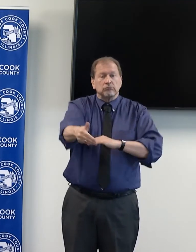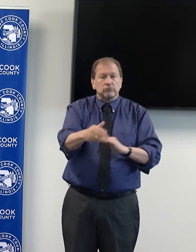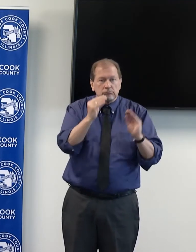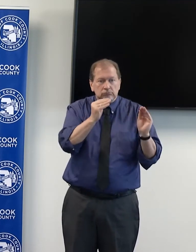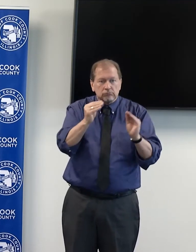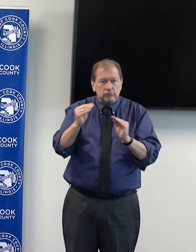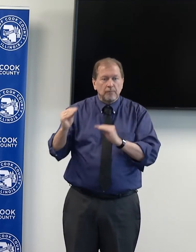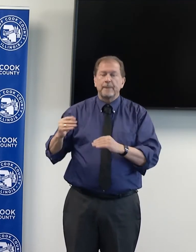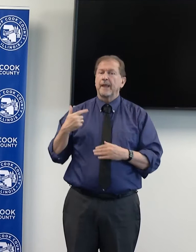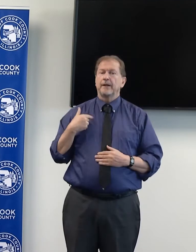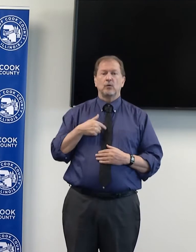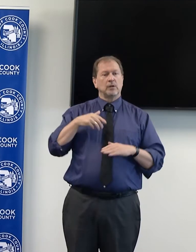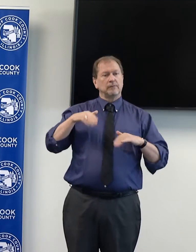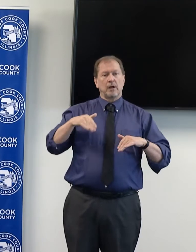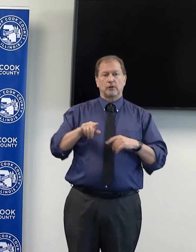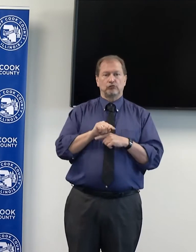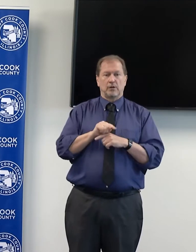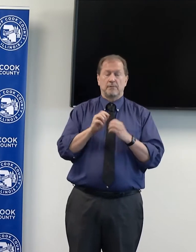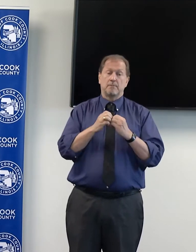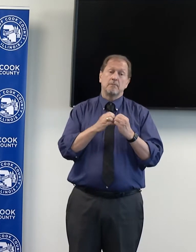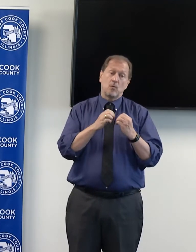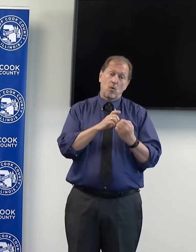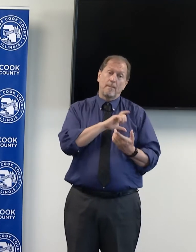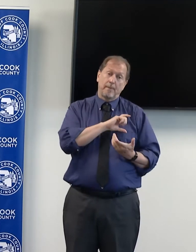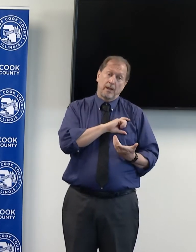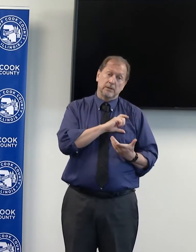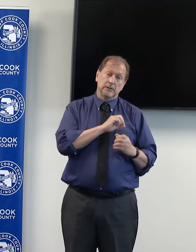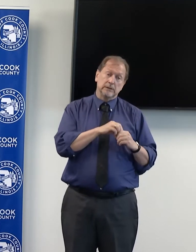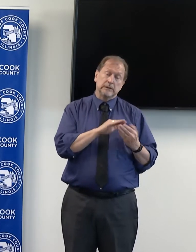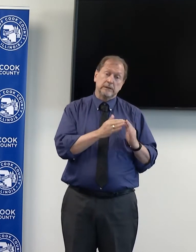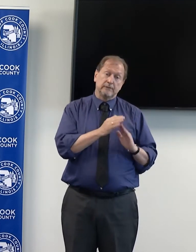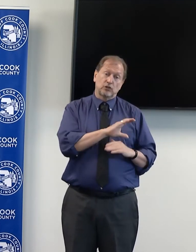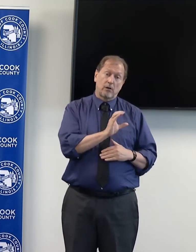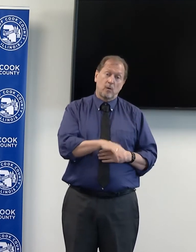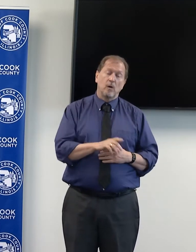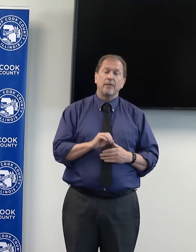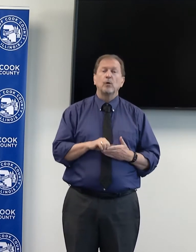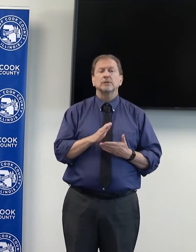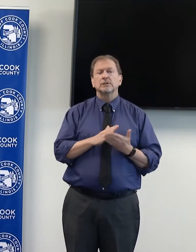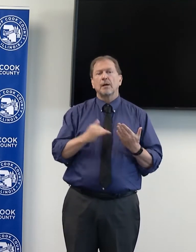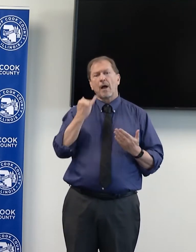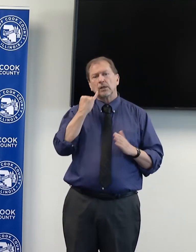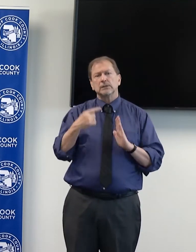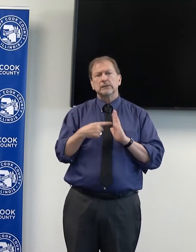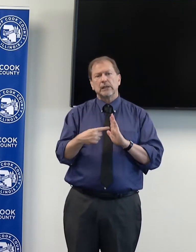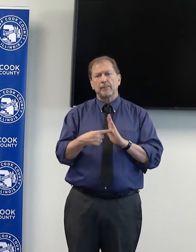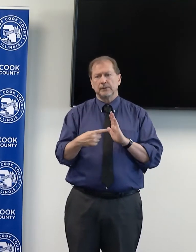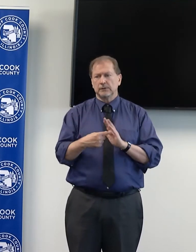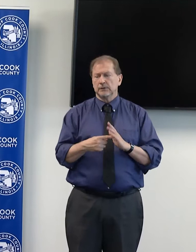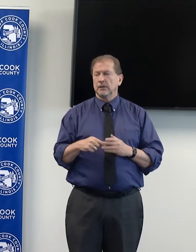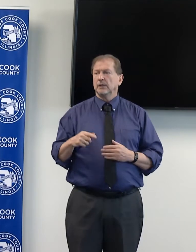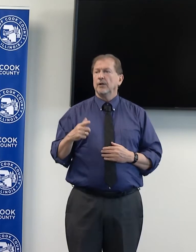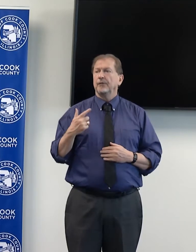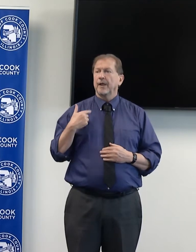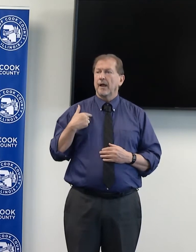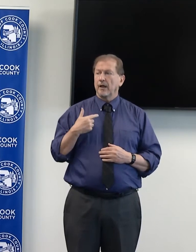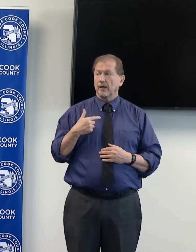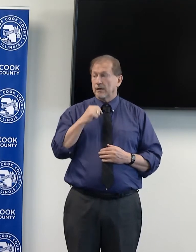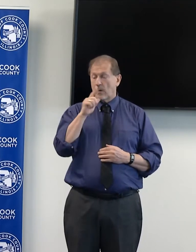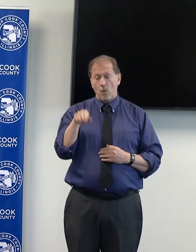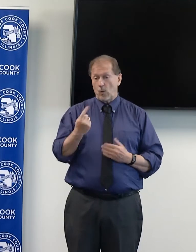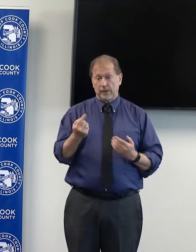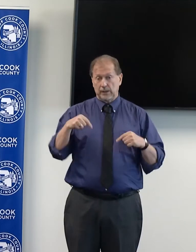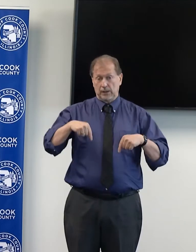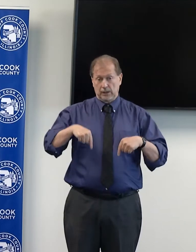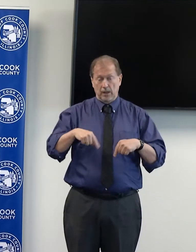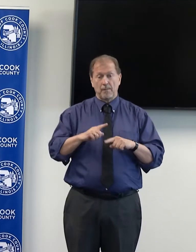haven't invested that in the city of Chicago. So those are, I think, some examples of what we need, not just here, but across the